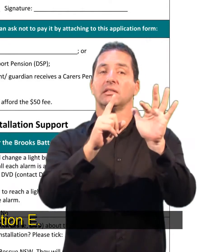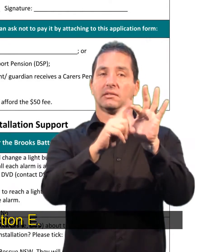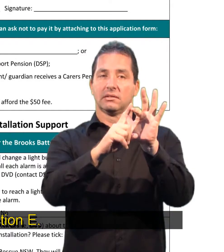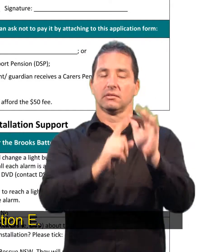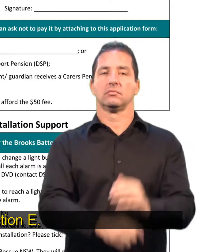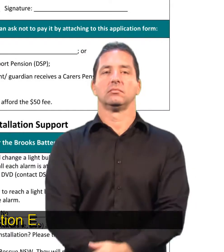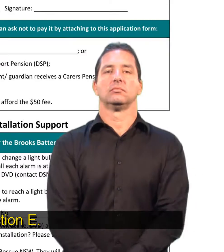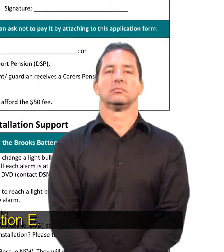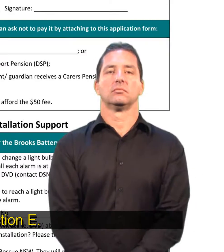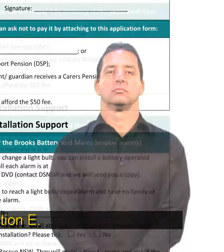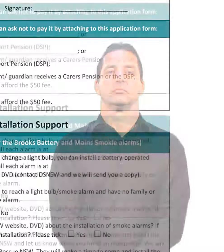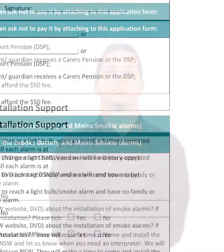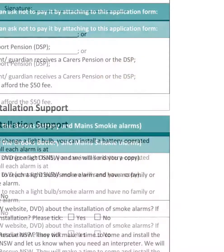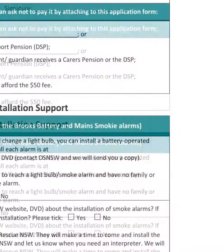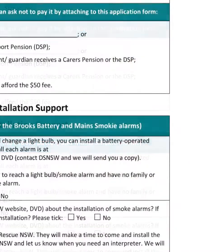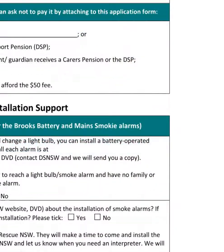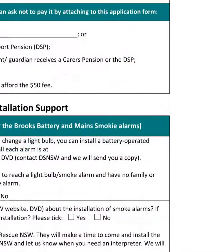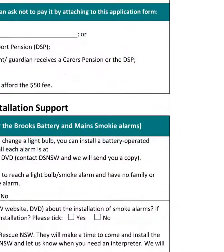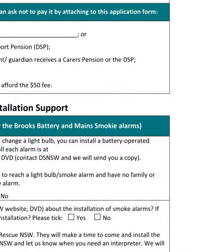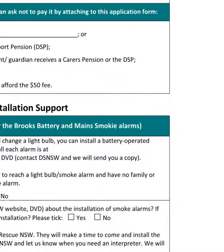Section E.